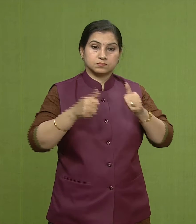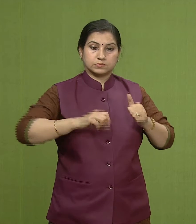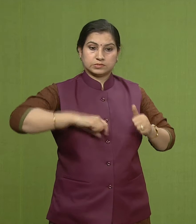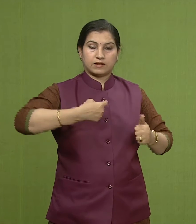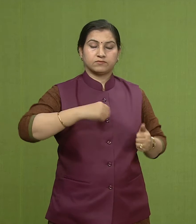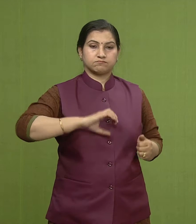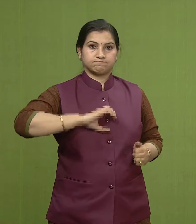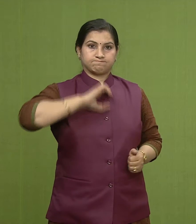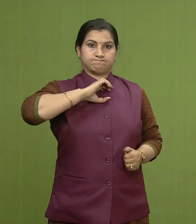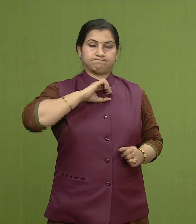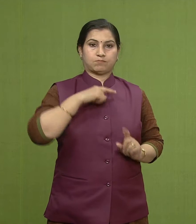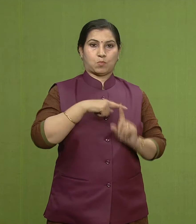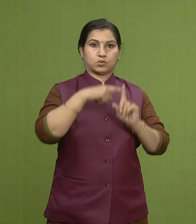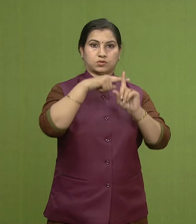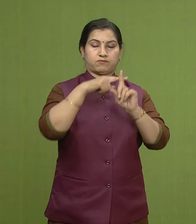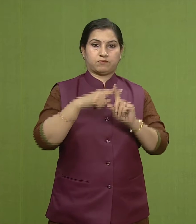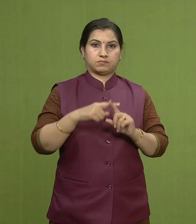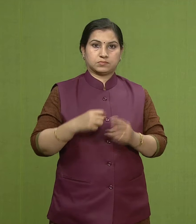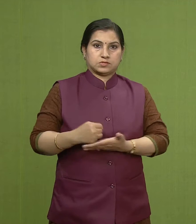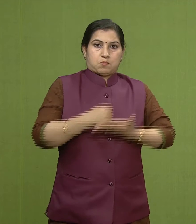self-image and self-esteem.